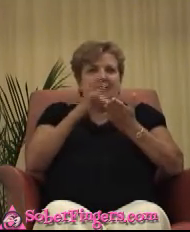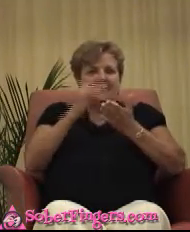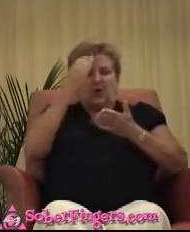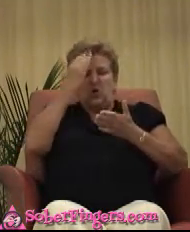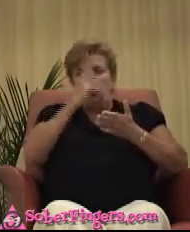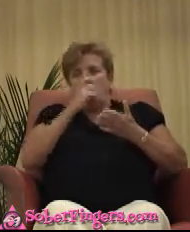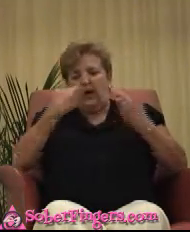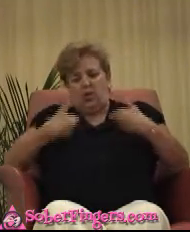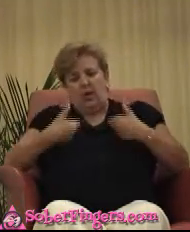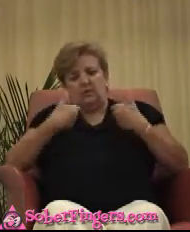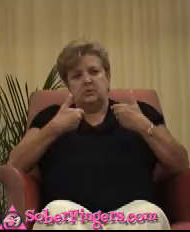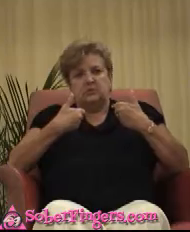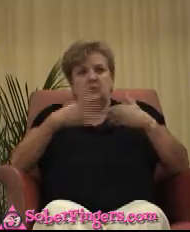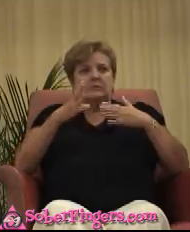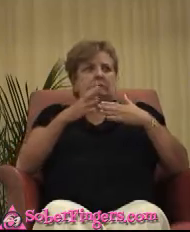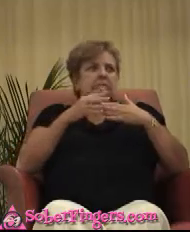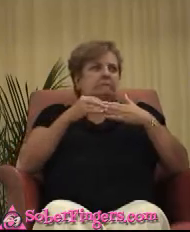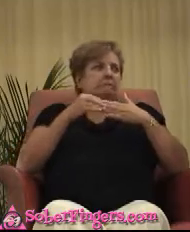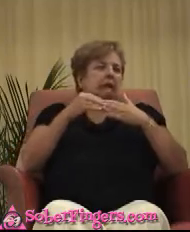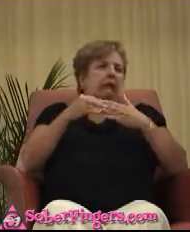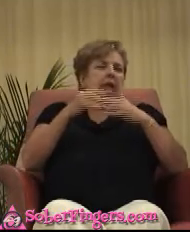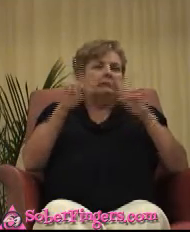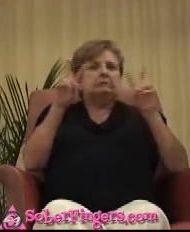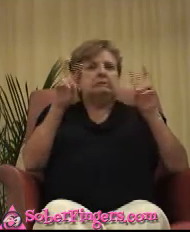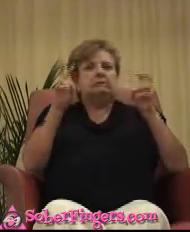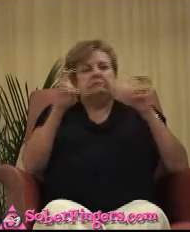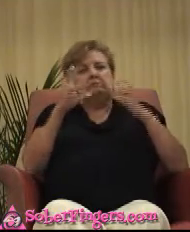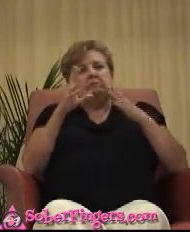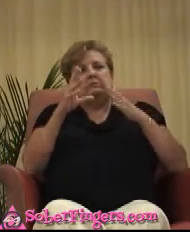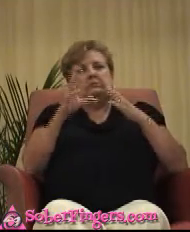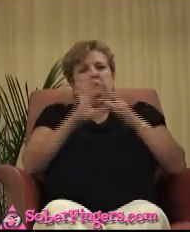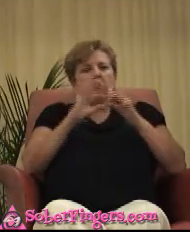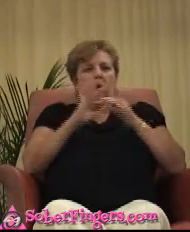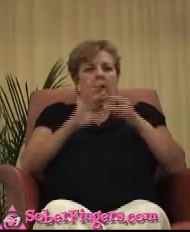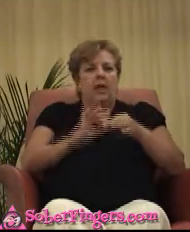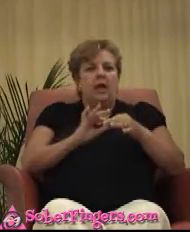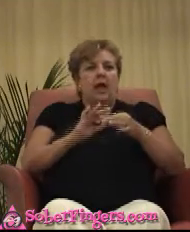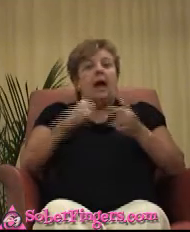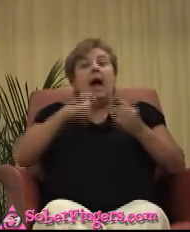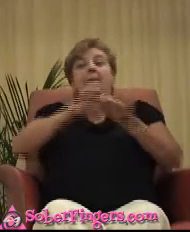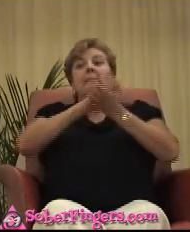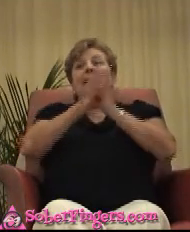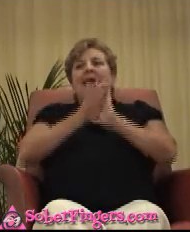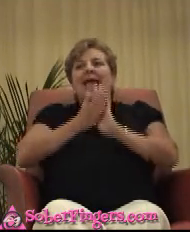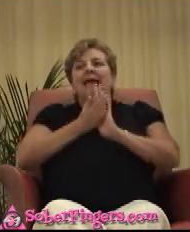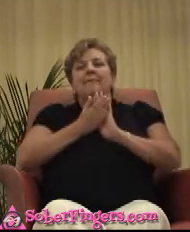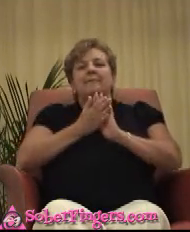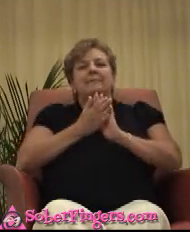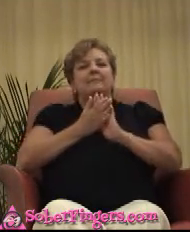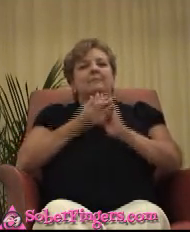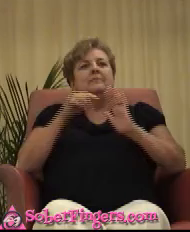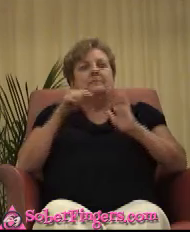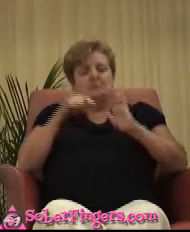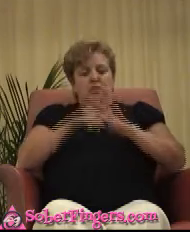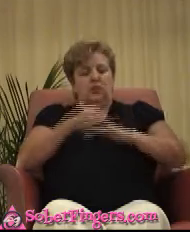time it came on the news. And I became suicidal, something I didn't think I had the capacity for. Most of my friends thought I was a pretty tough, hard